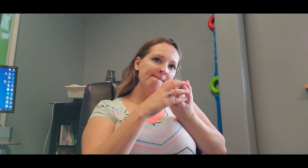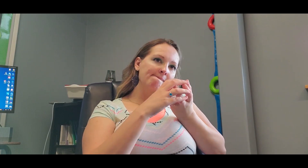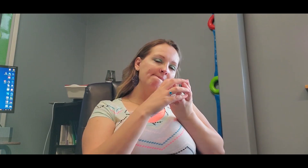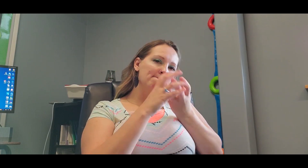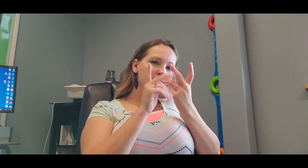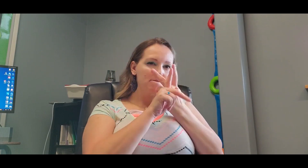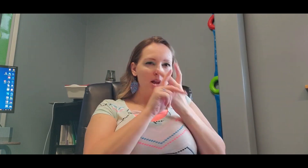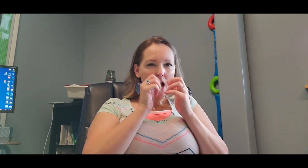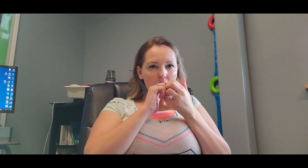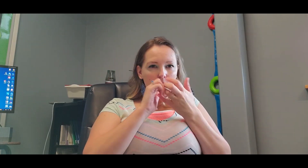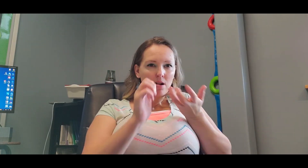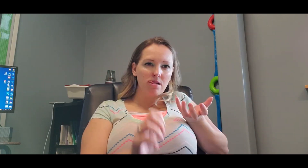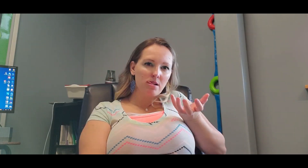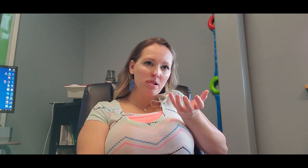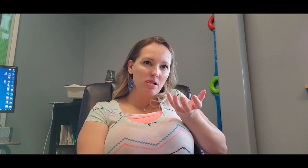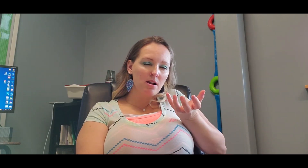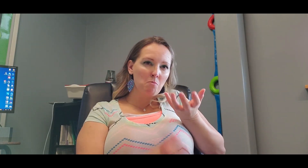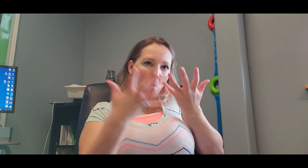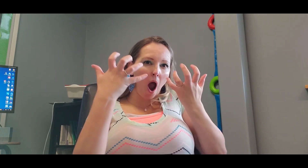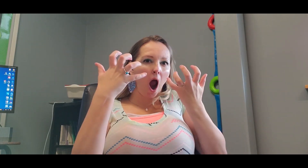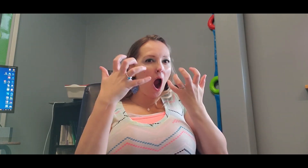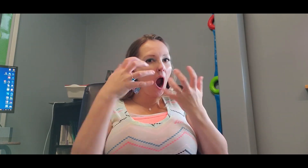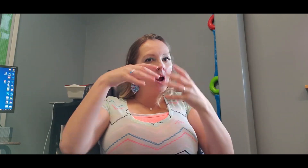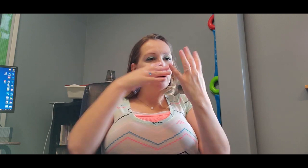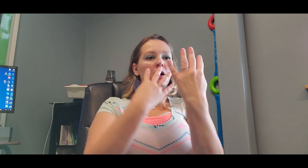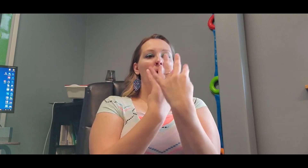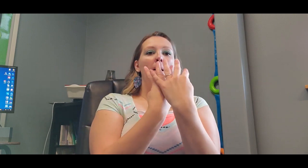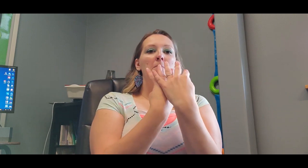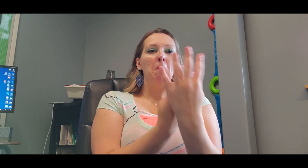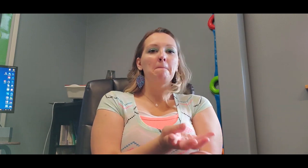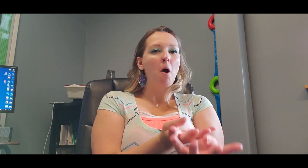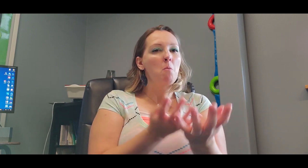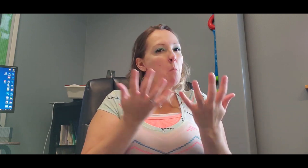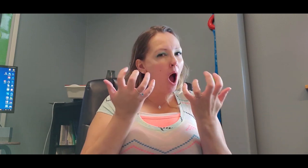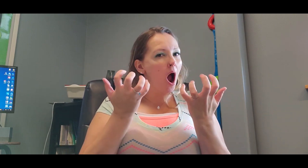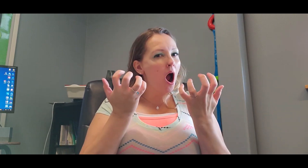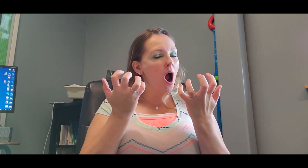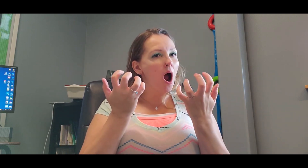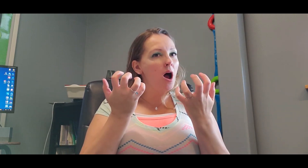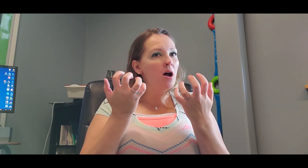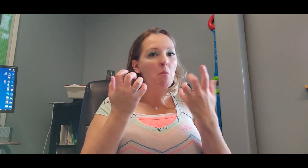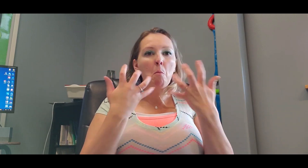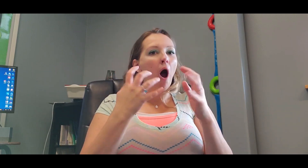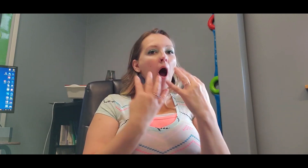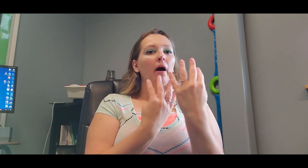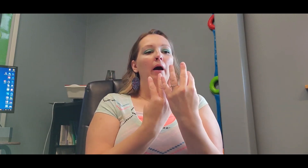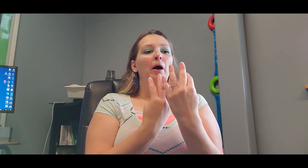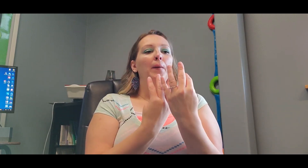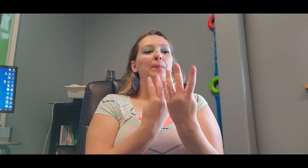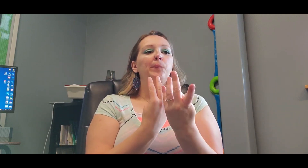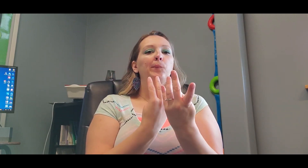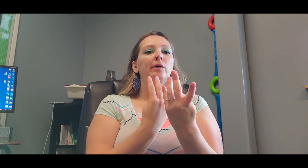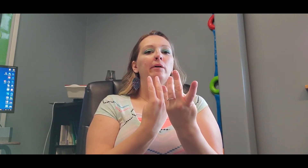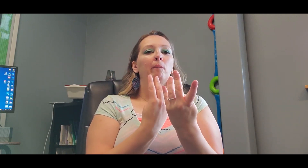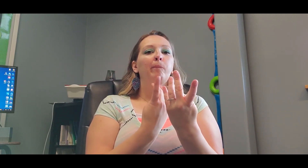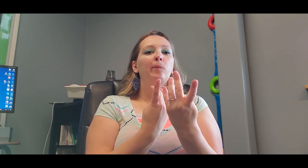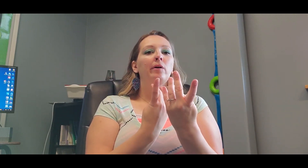to get ready so he can knock down all of the pins. He doesn't want just one or two to fall